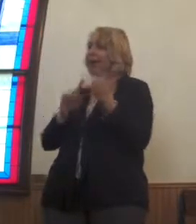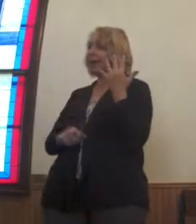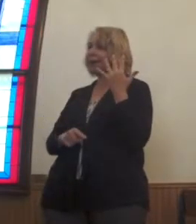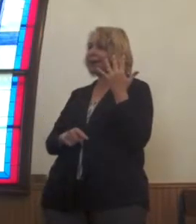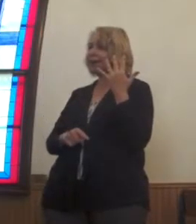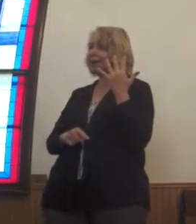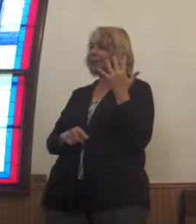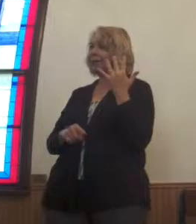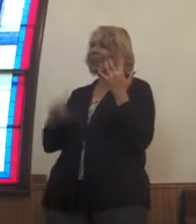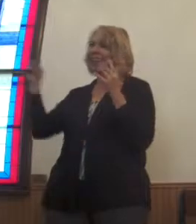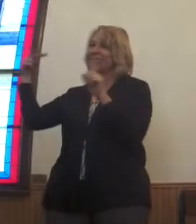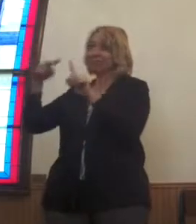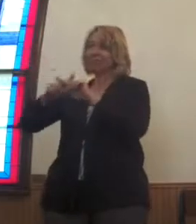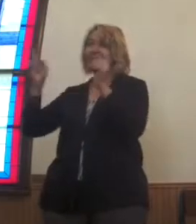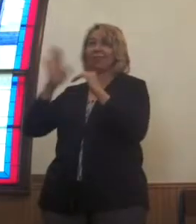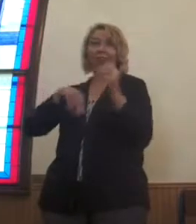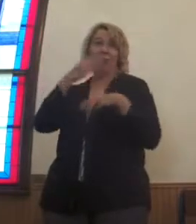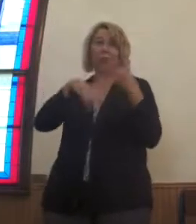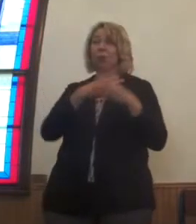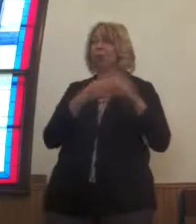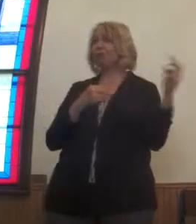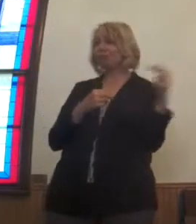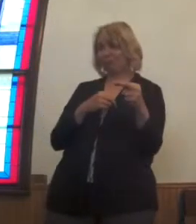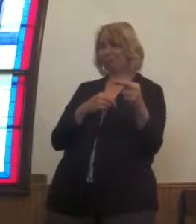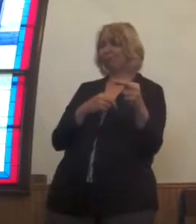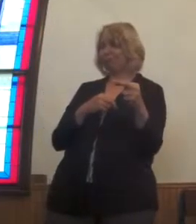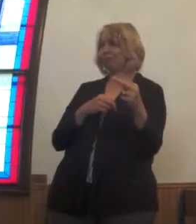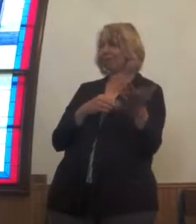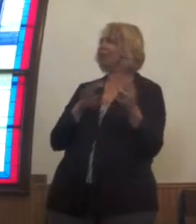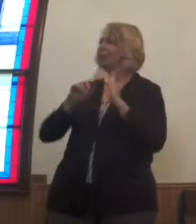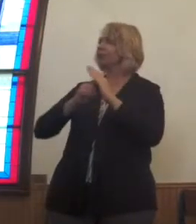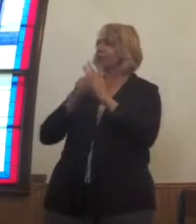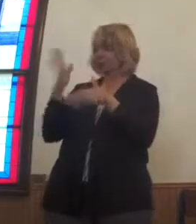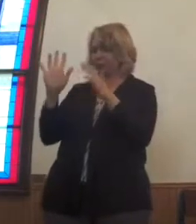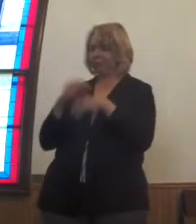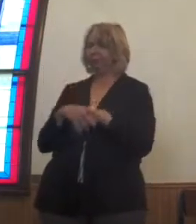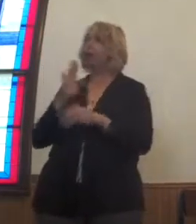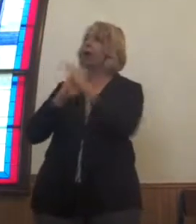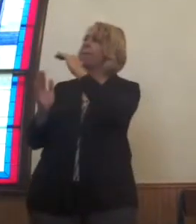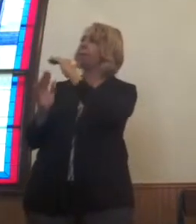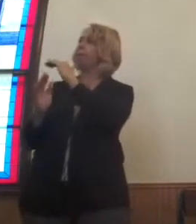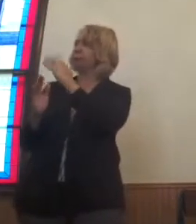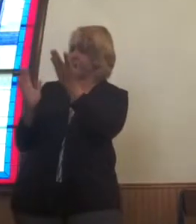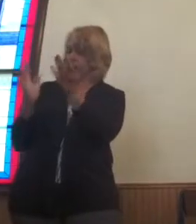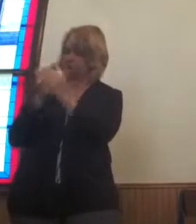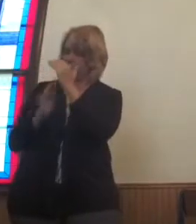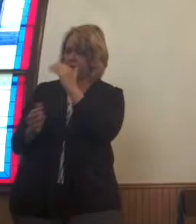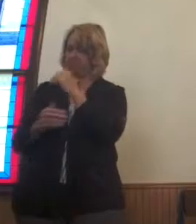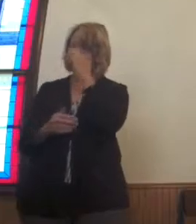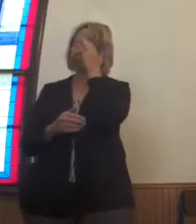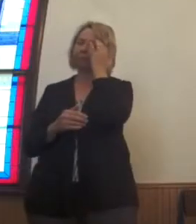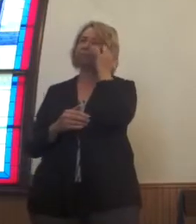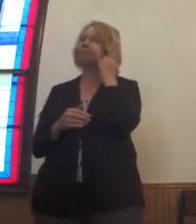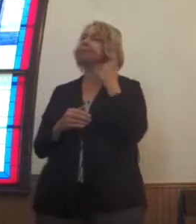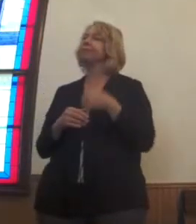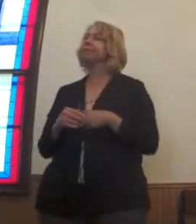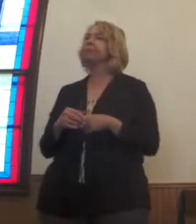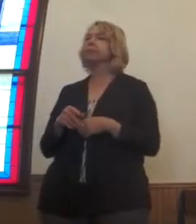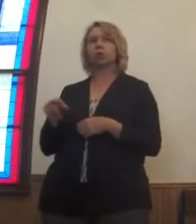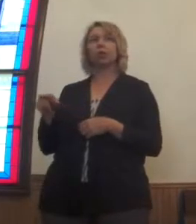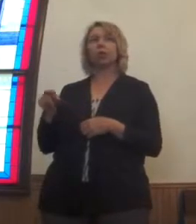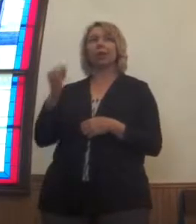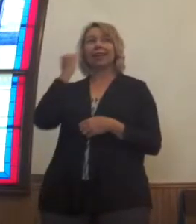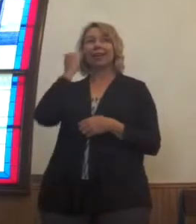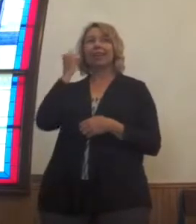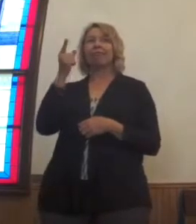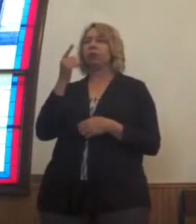grasp them a little more closely. So let's start. The humble. We heard this morning, you're blessed when you're